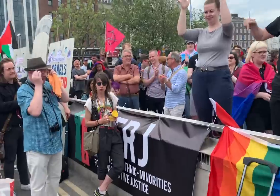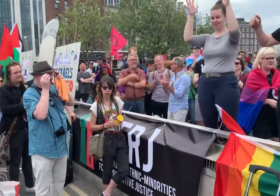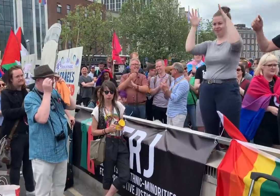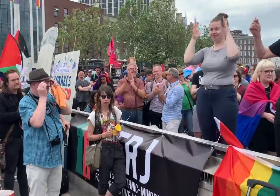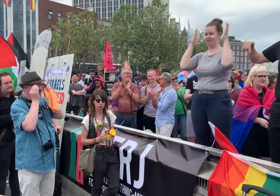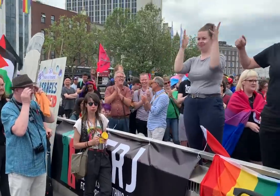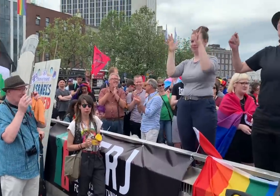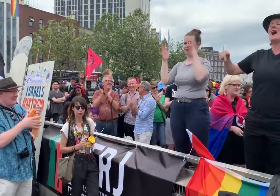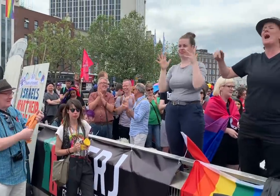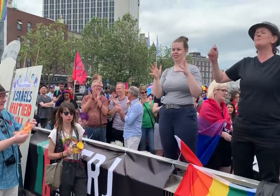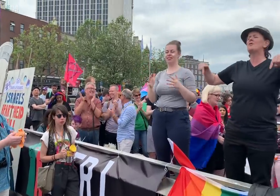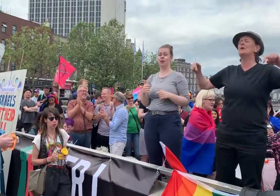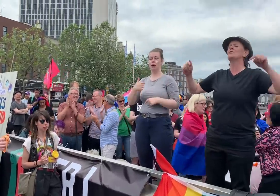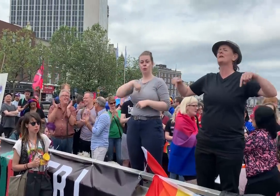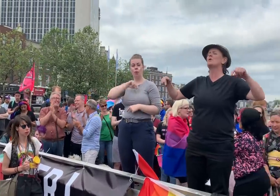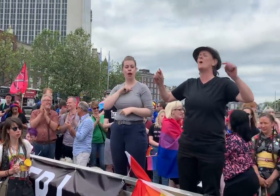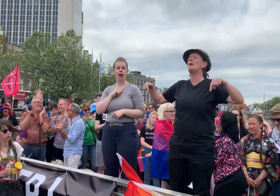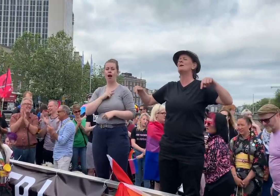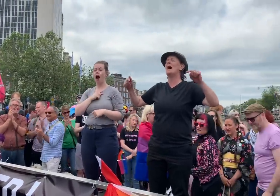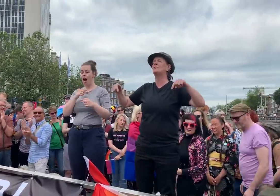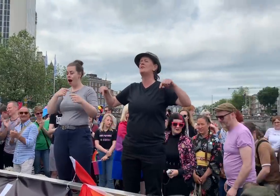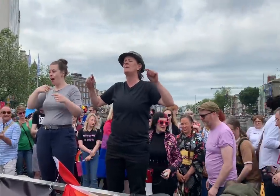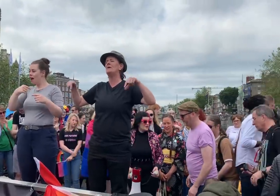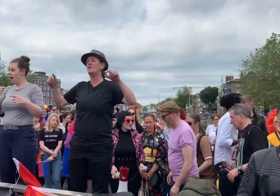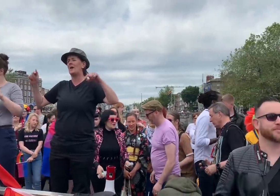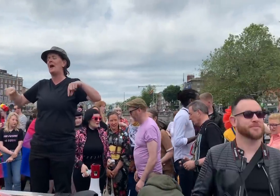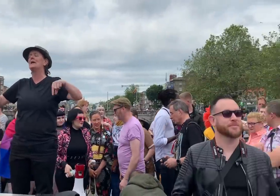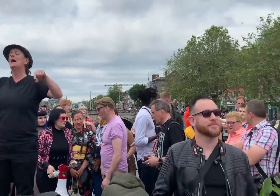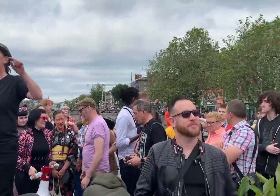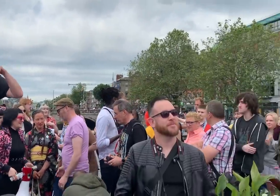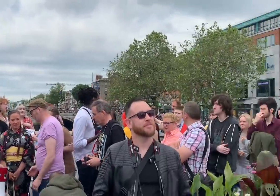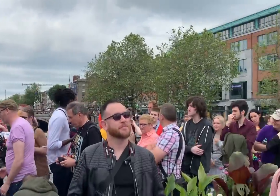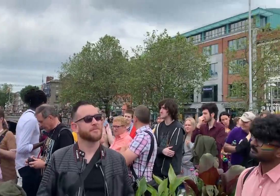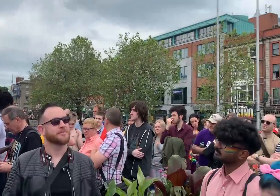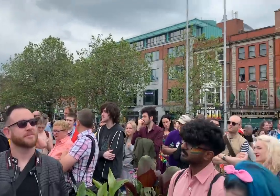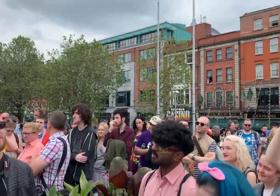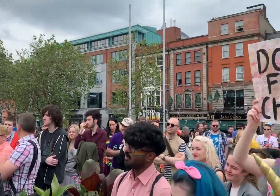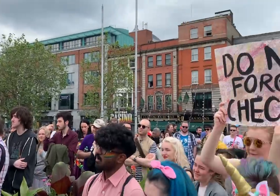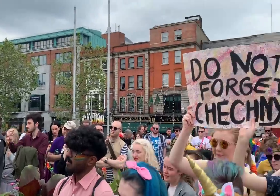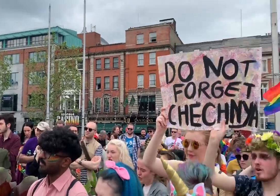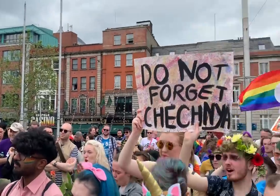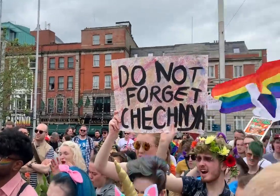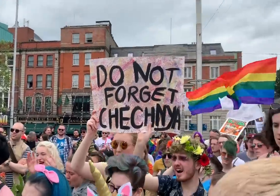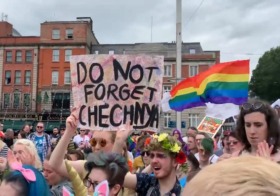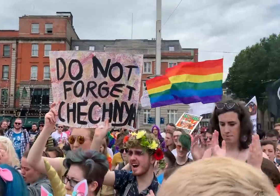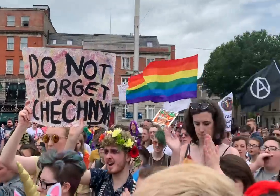We were all here for you. Absolutely where we have to be today. Happy Pride.